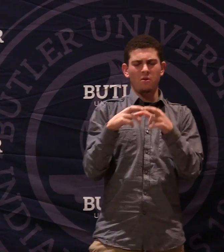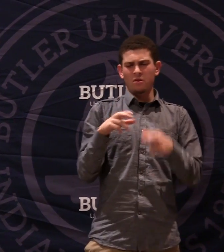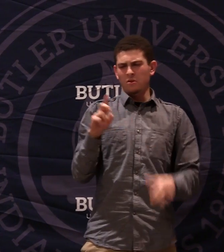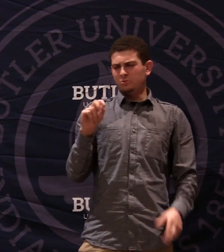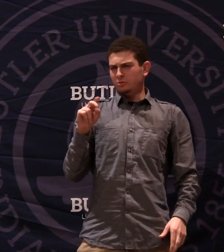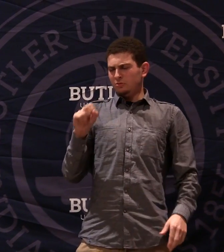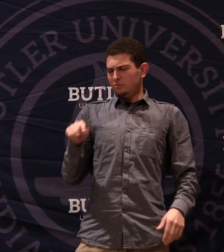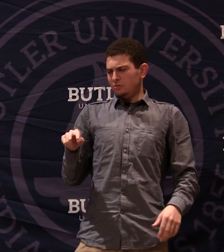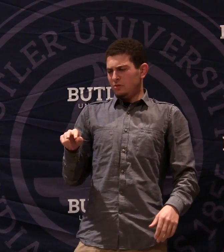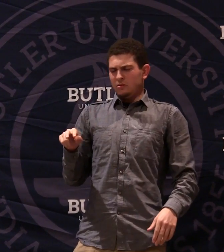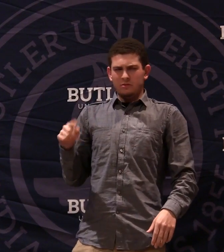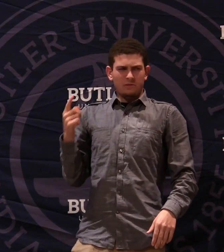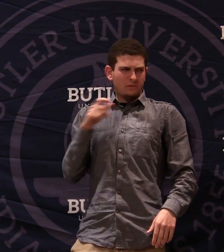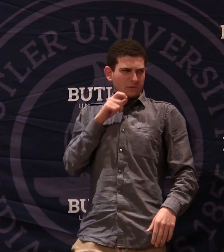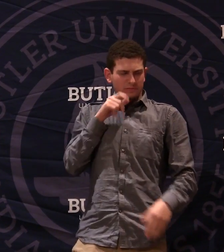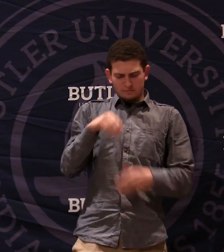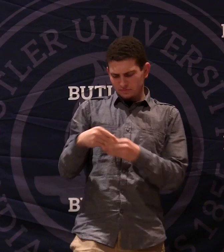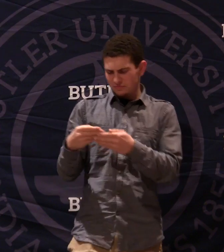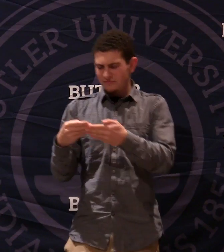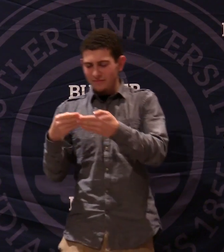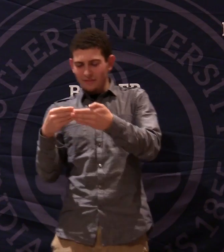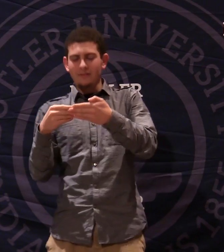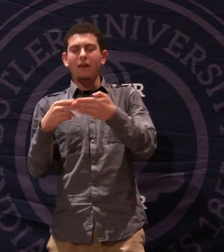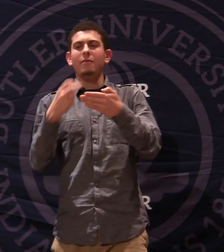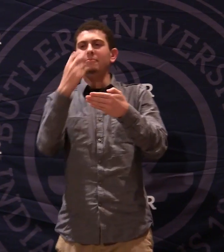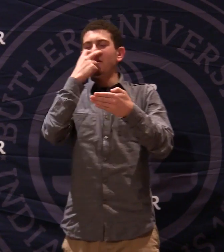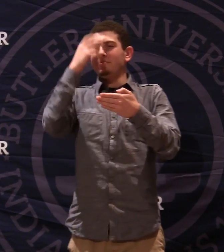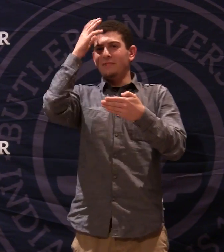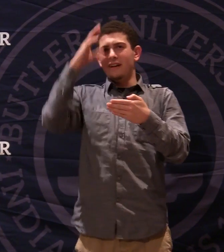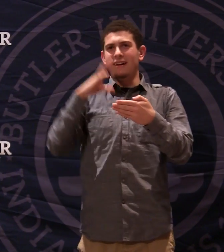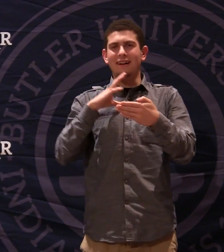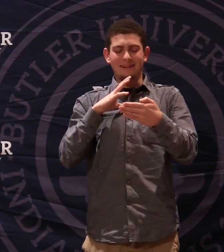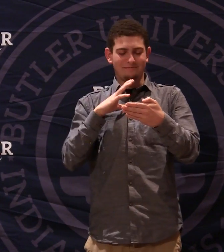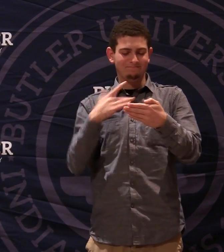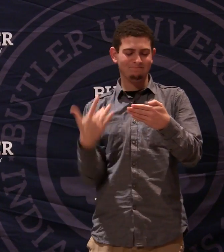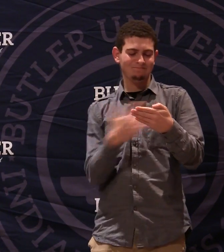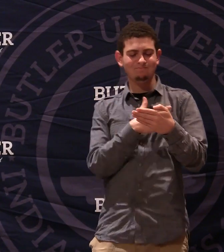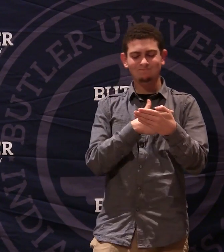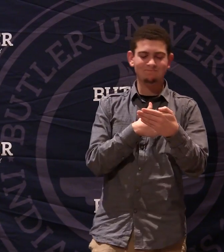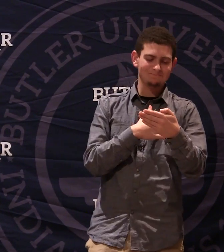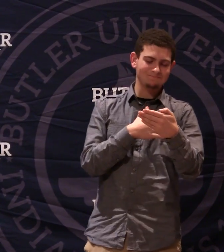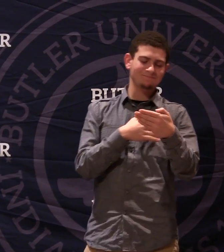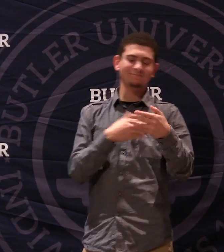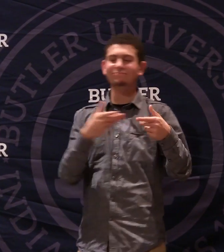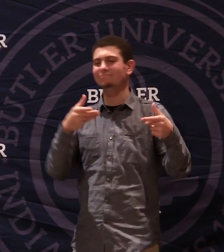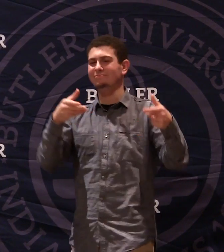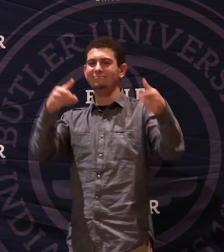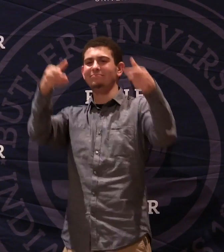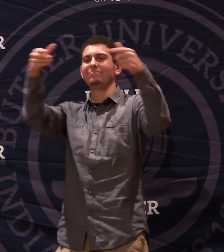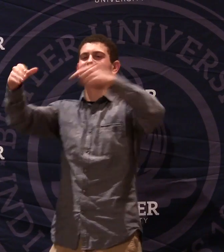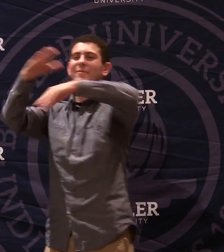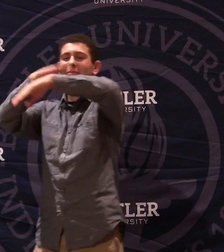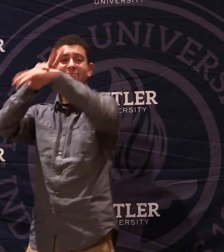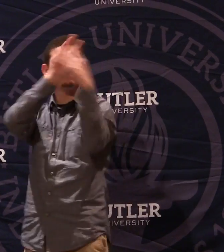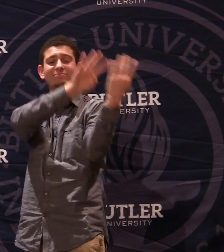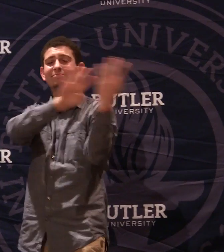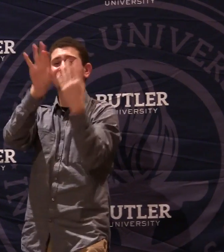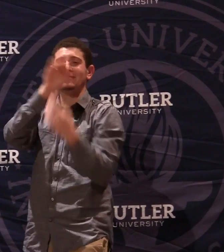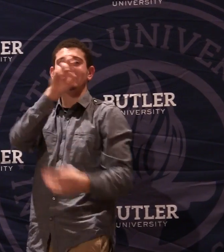next day, and there's a box of donuts on his stoop. He opens up the card, and it was from the blind man. So he feels pretty good. He sets